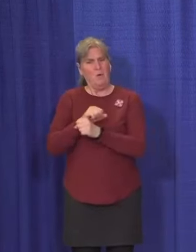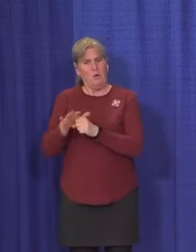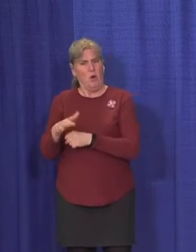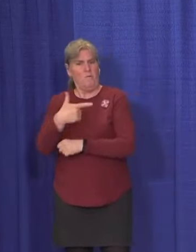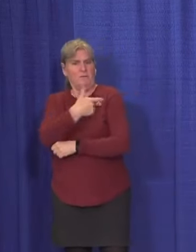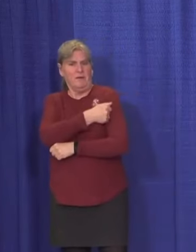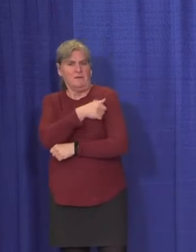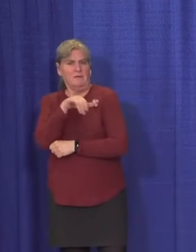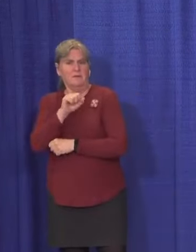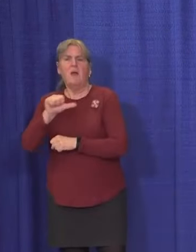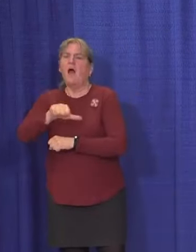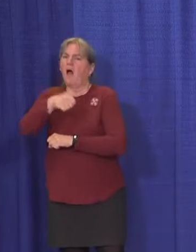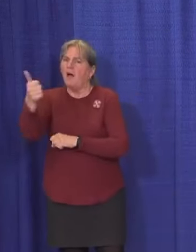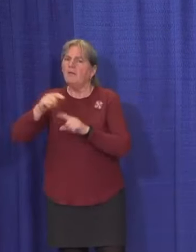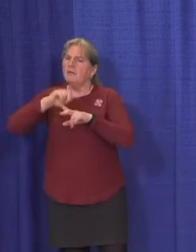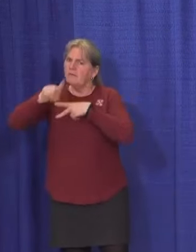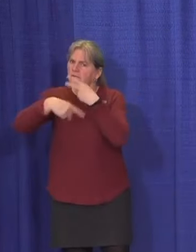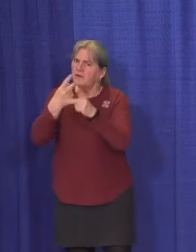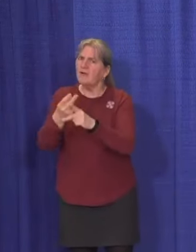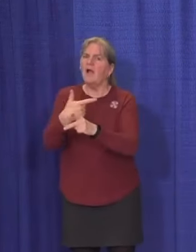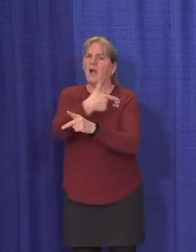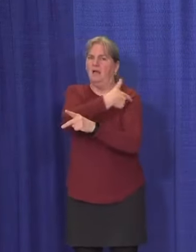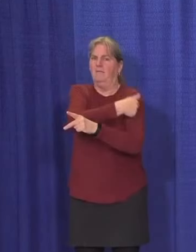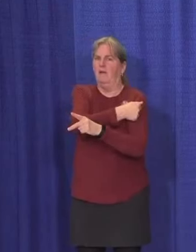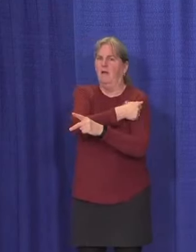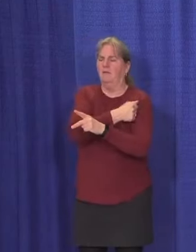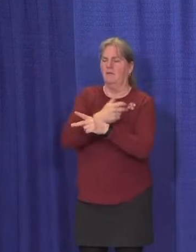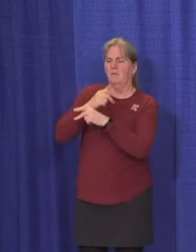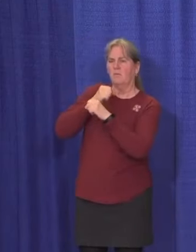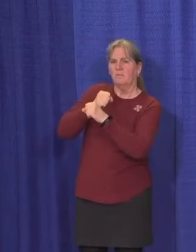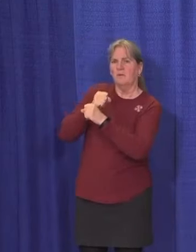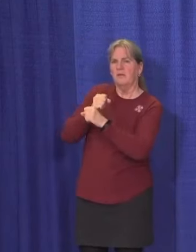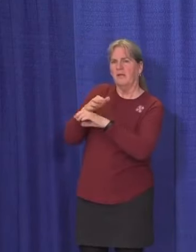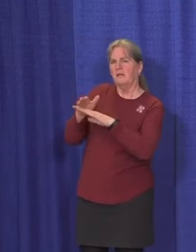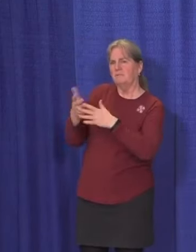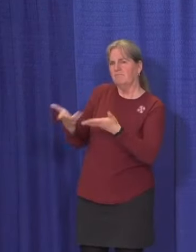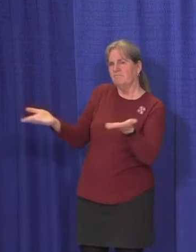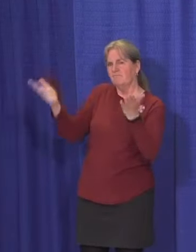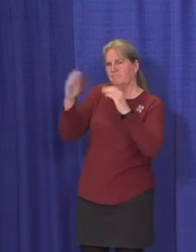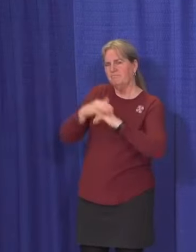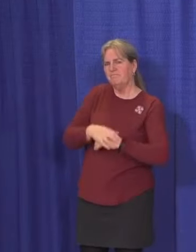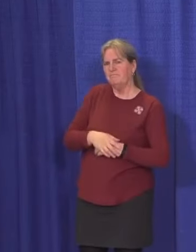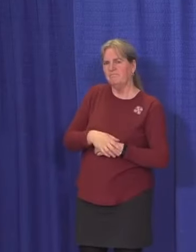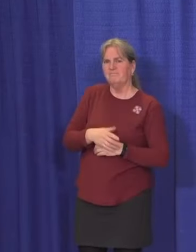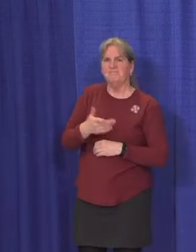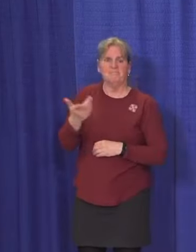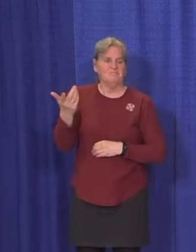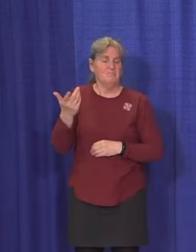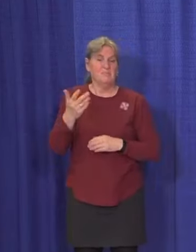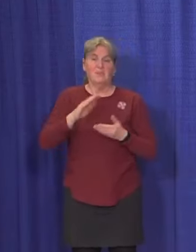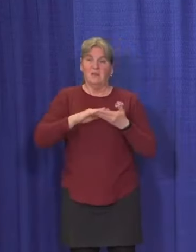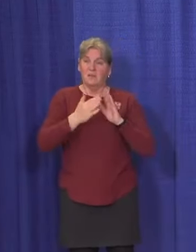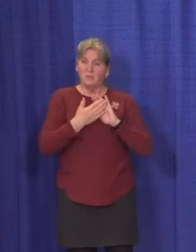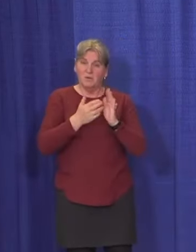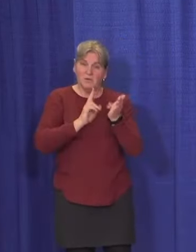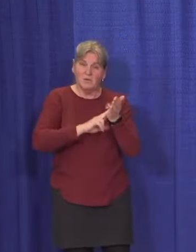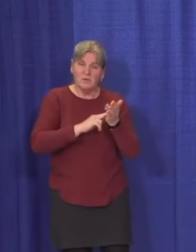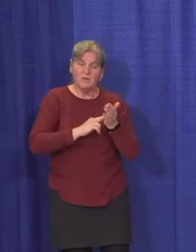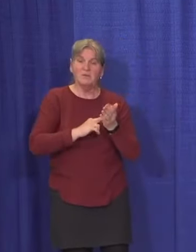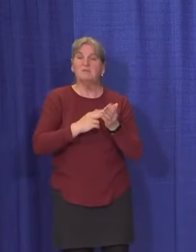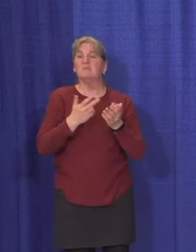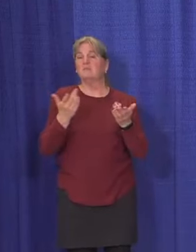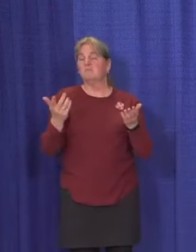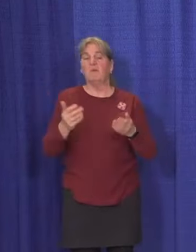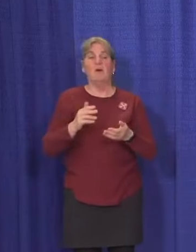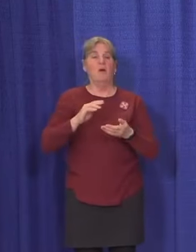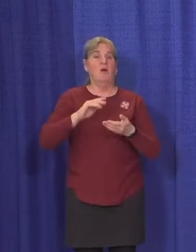with all the vaccines to keep us and our children protected. whether in community nursing, providing care in our health